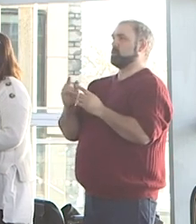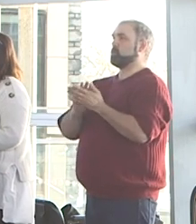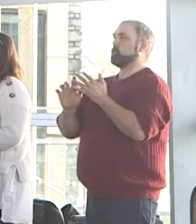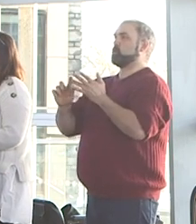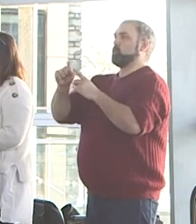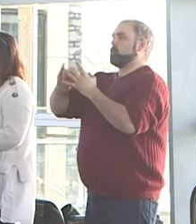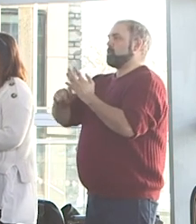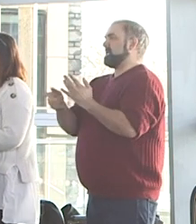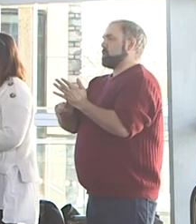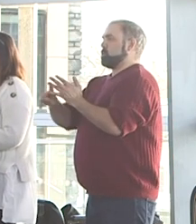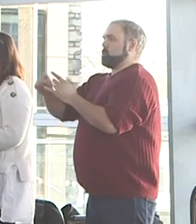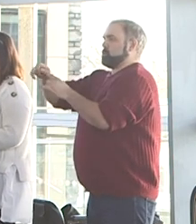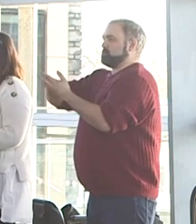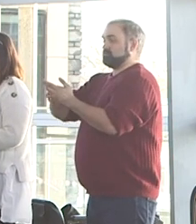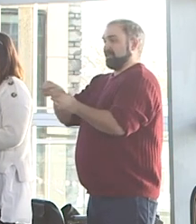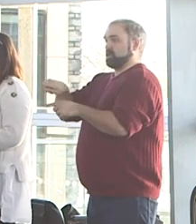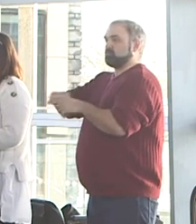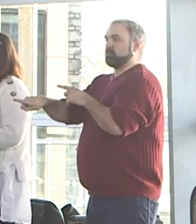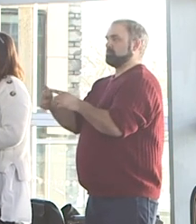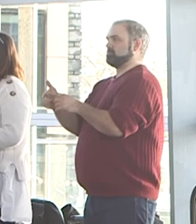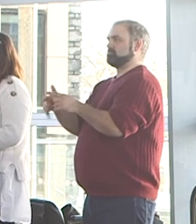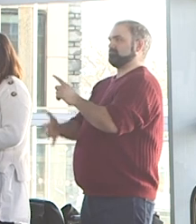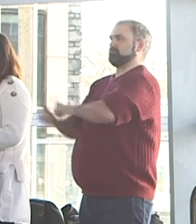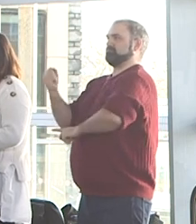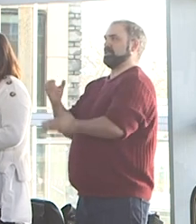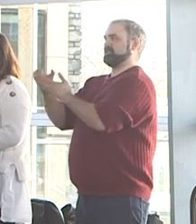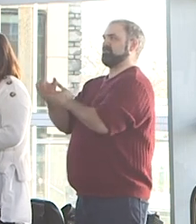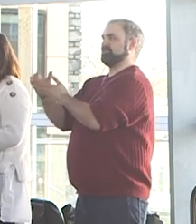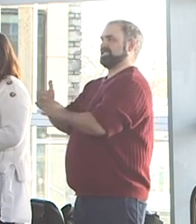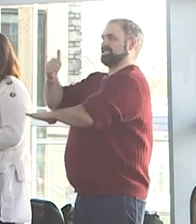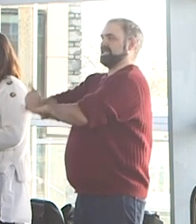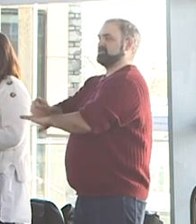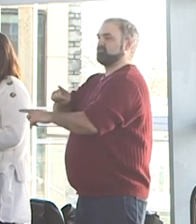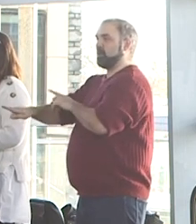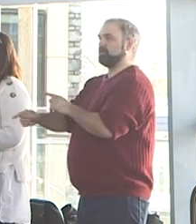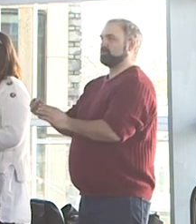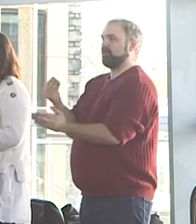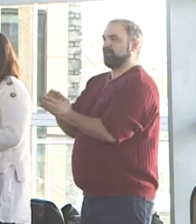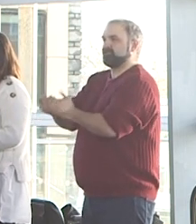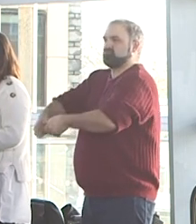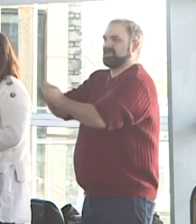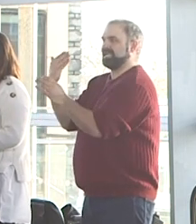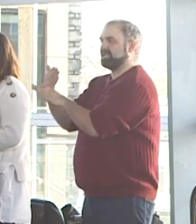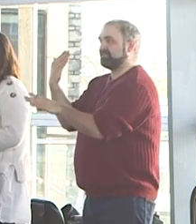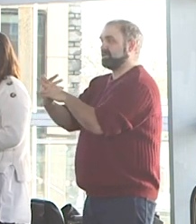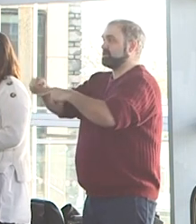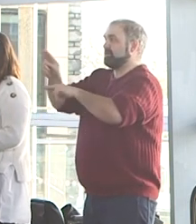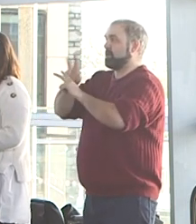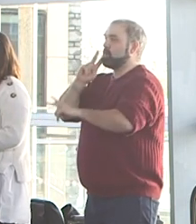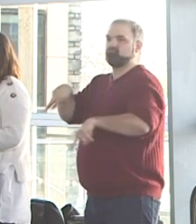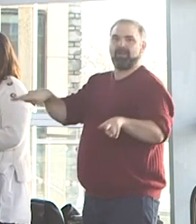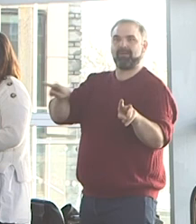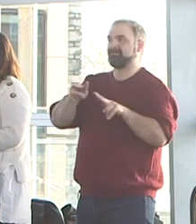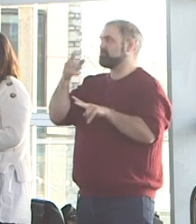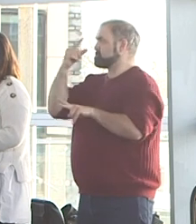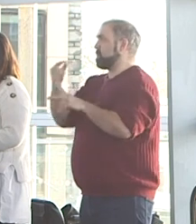groups you mentioned, yes, yeah. is currently seeking charitable status yes. and is starting to do fundraising activities. Yes. So if you look around, there will be